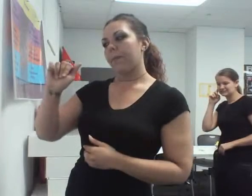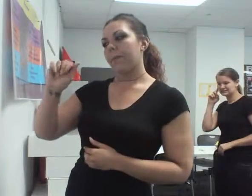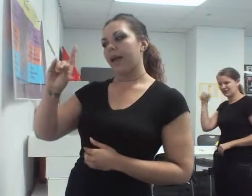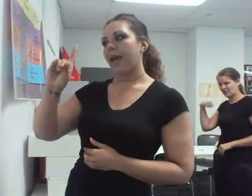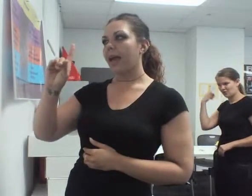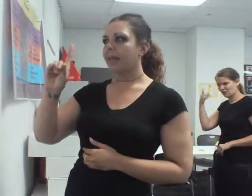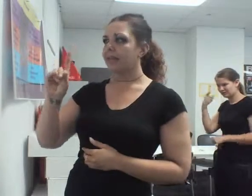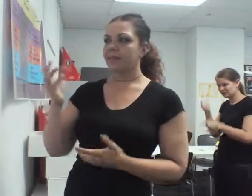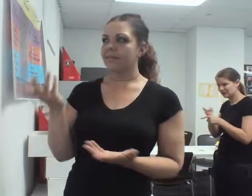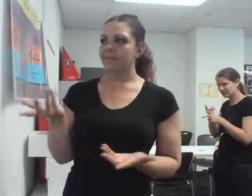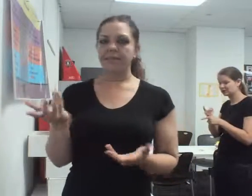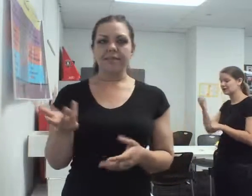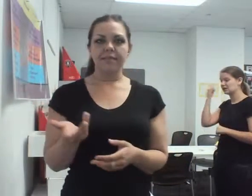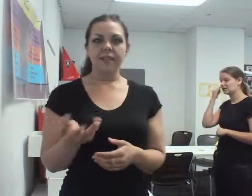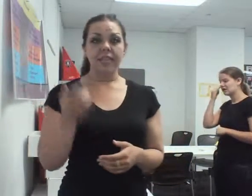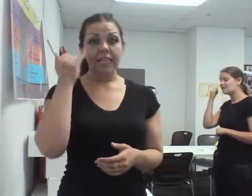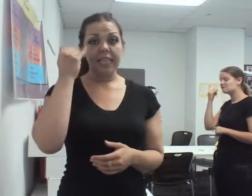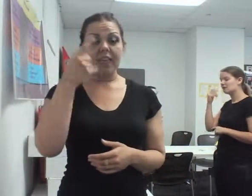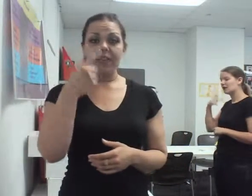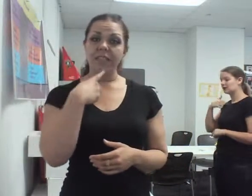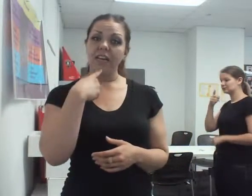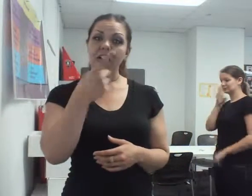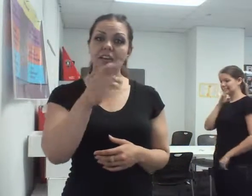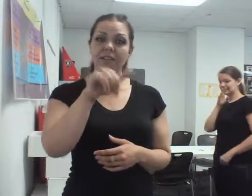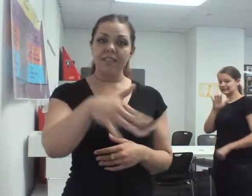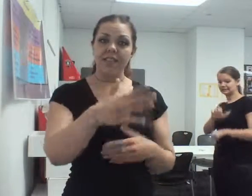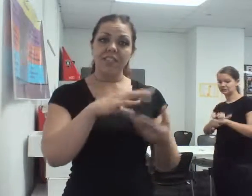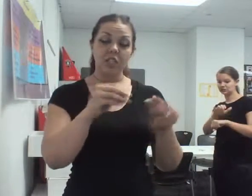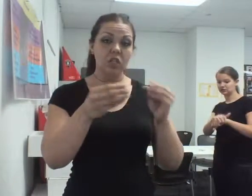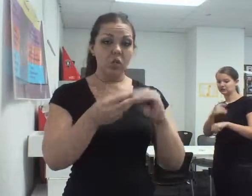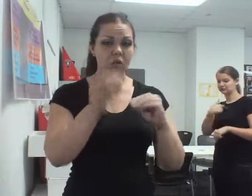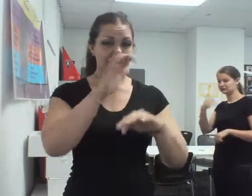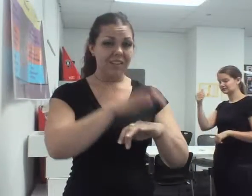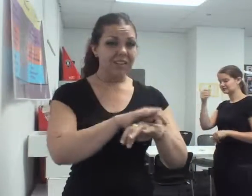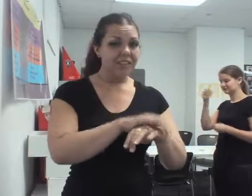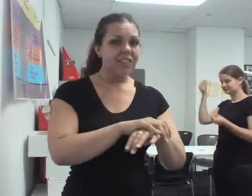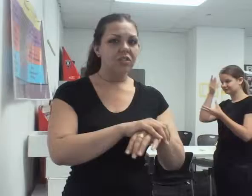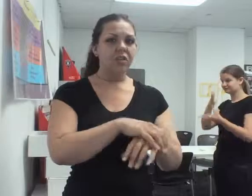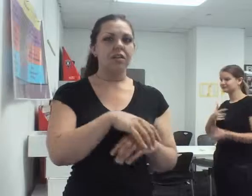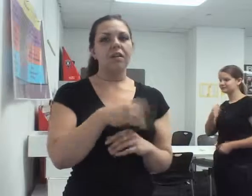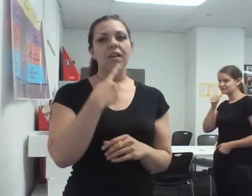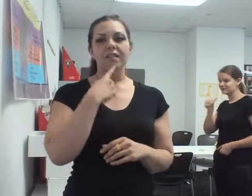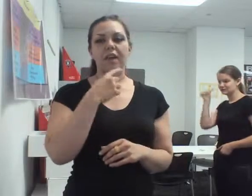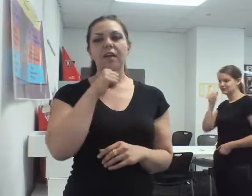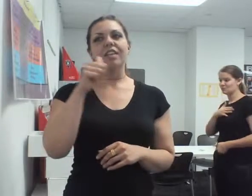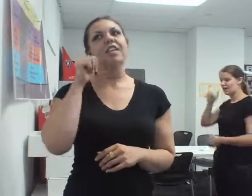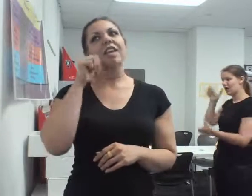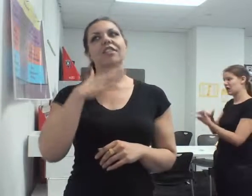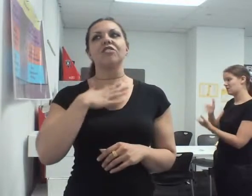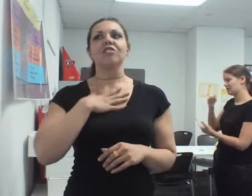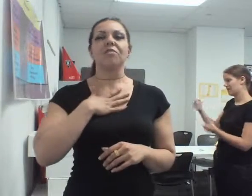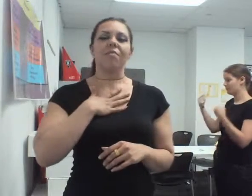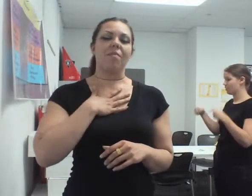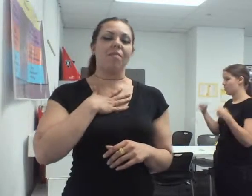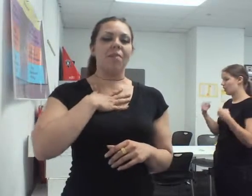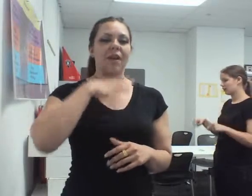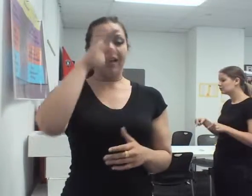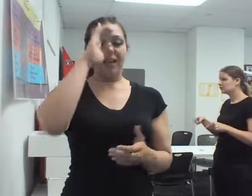going to tell you that story in English, I would probably say, yesterday, my husband and I were having an argument about the house being clean. He insisted it was my job, and I